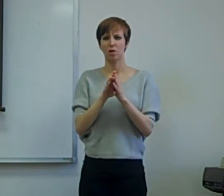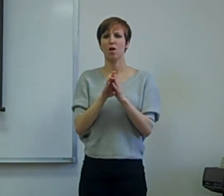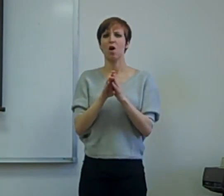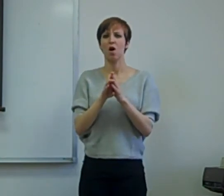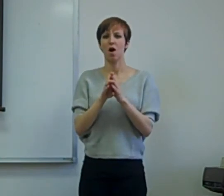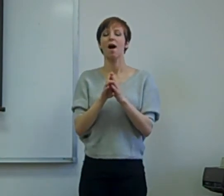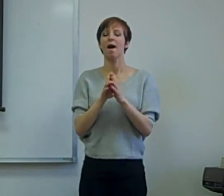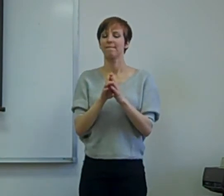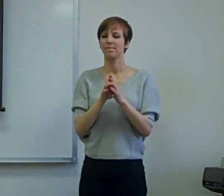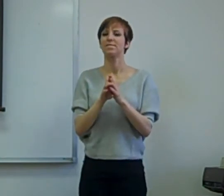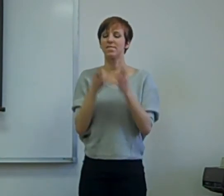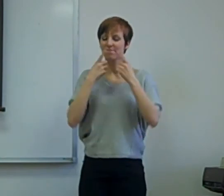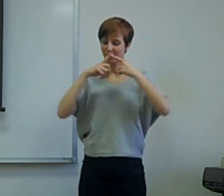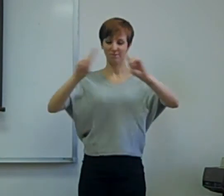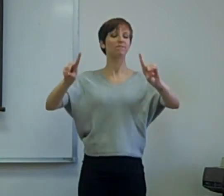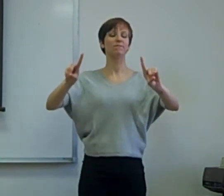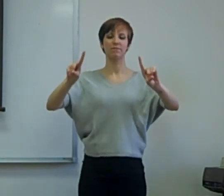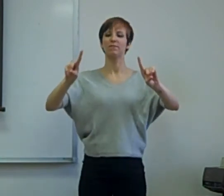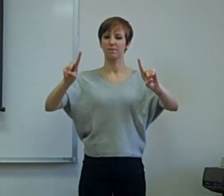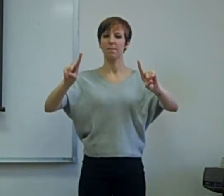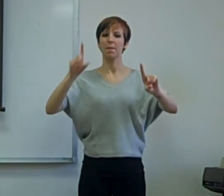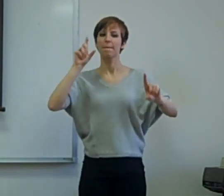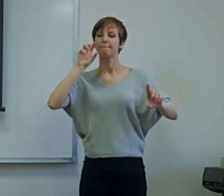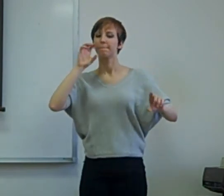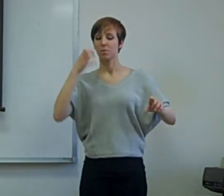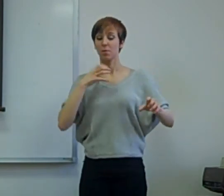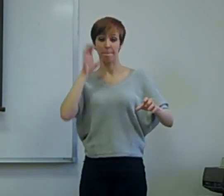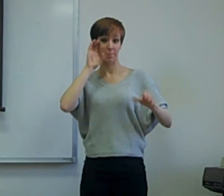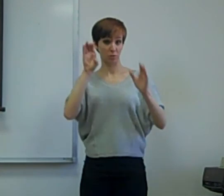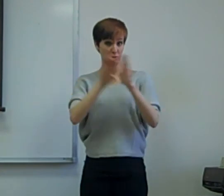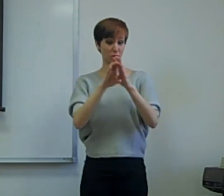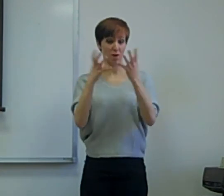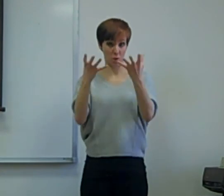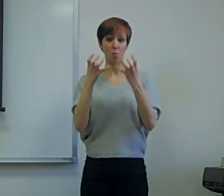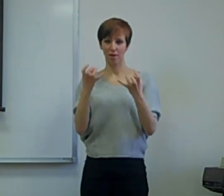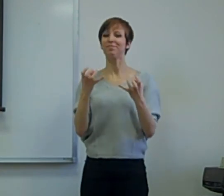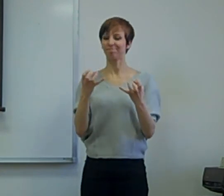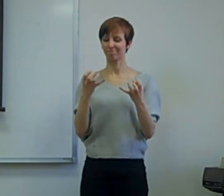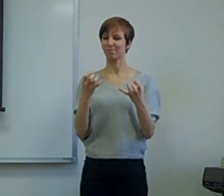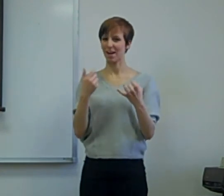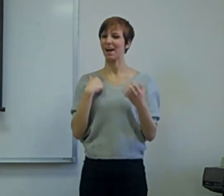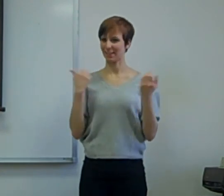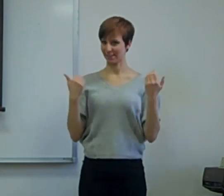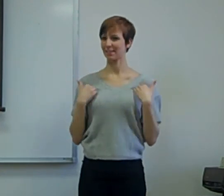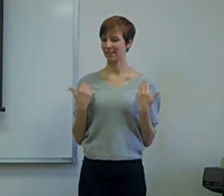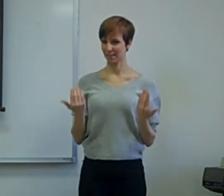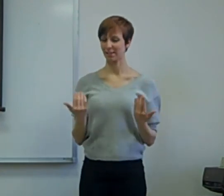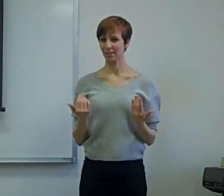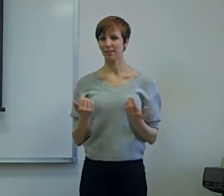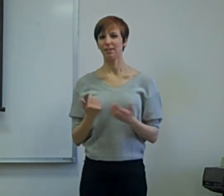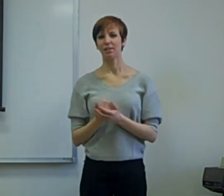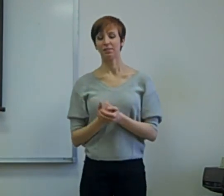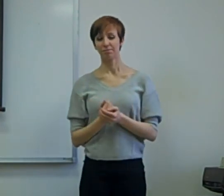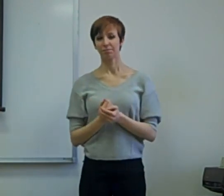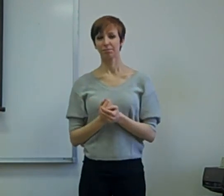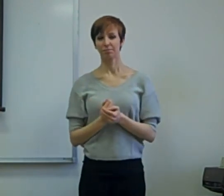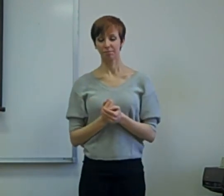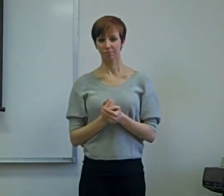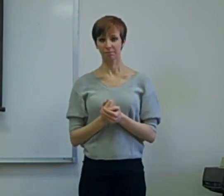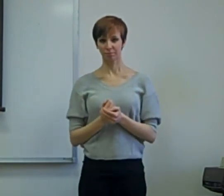had captured it. And it was, you know, when Greg was a little boy, we used to lay on the grass and look at the clouds and make animals out of the clouds.